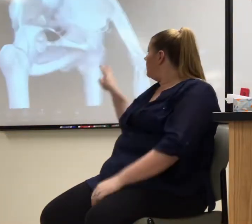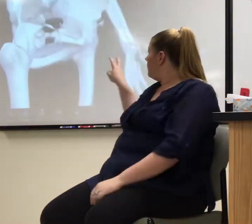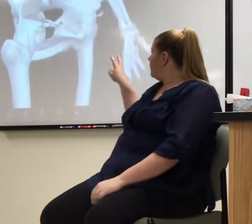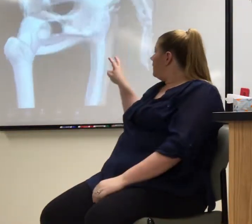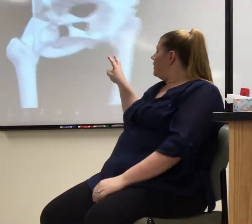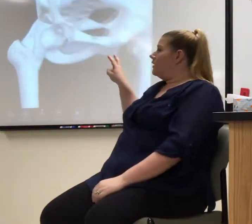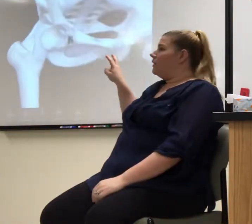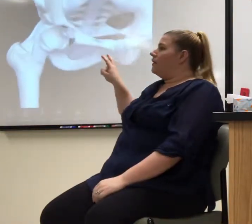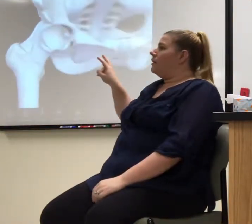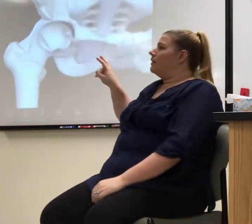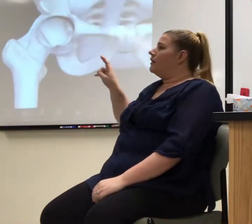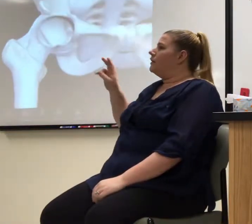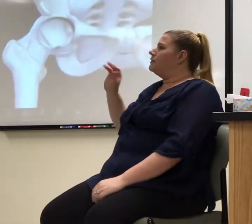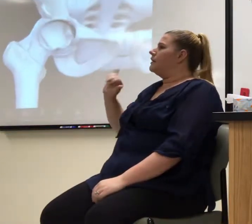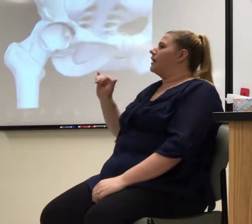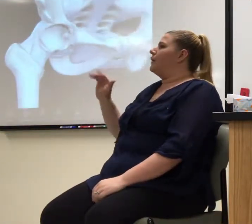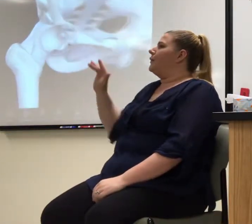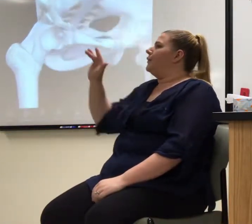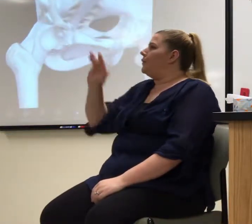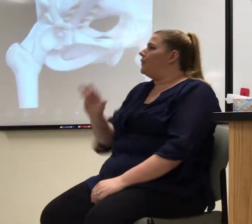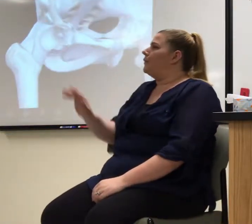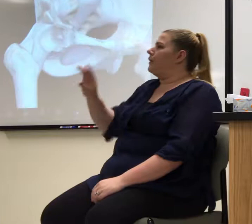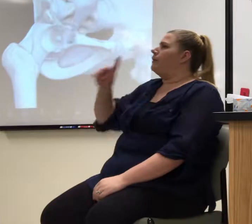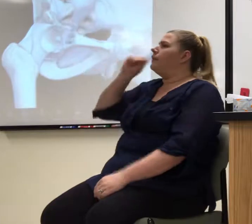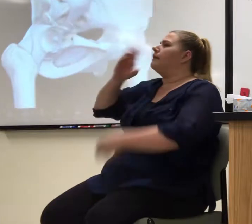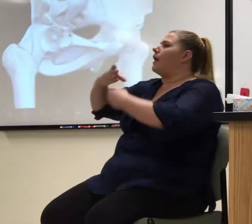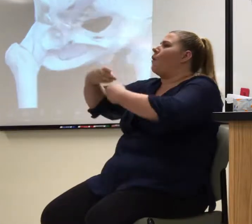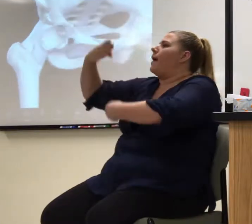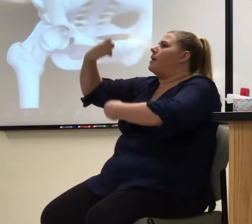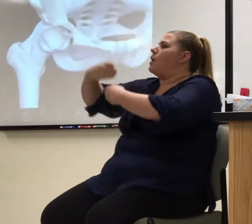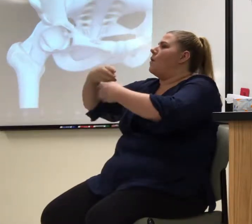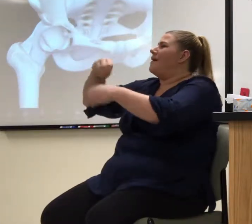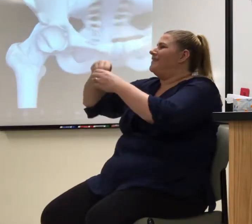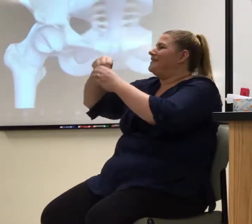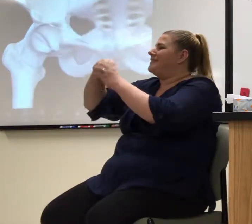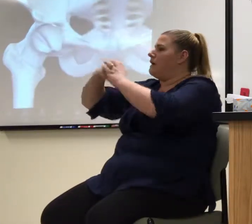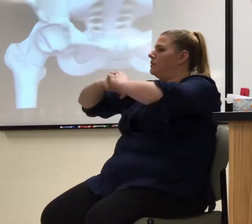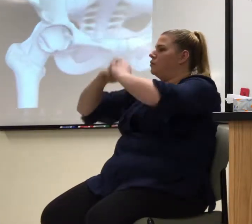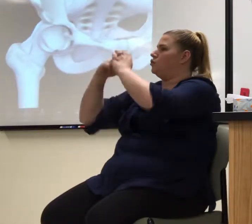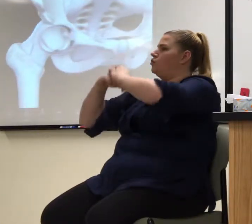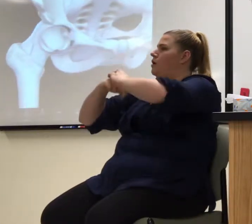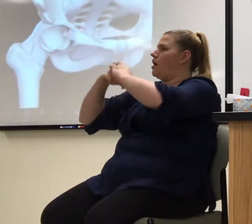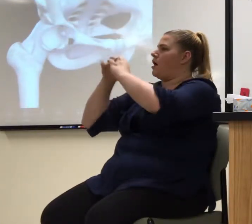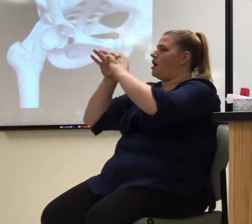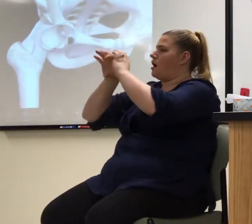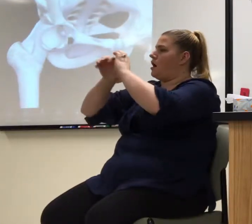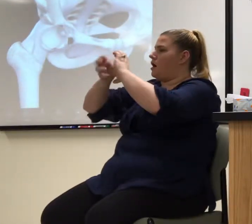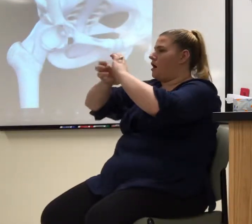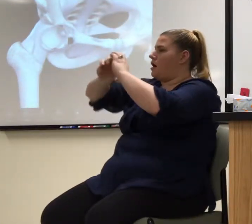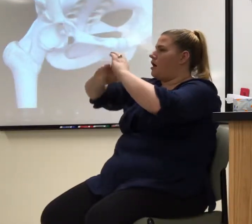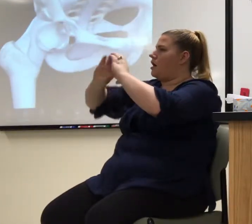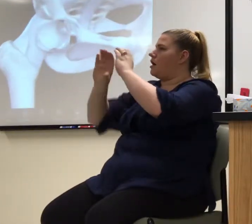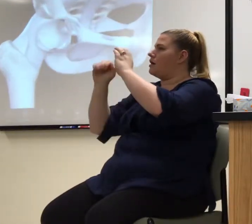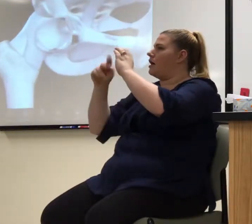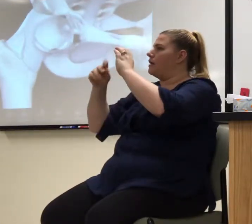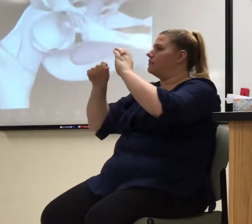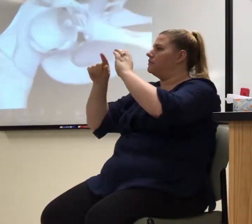So it's a window inside the joint capsule. The